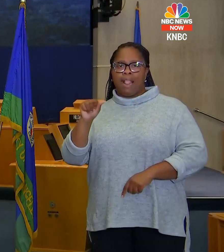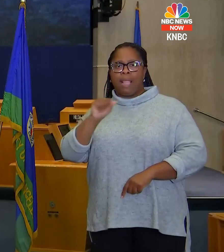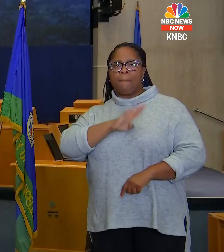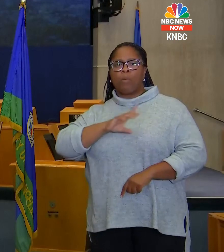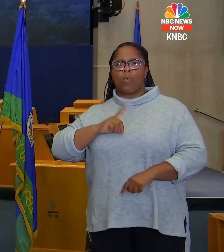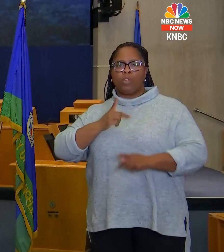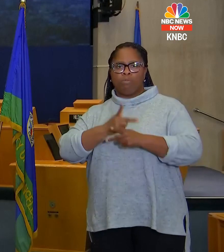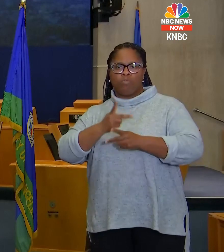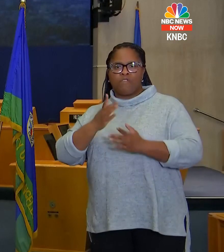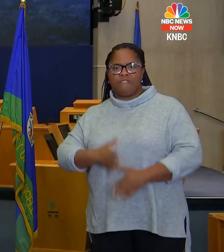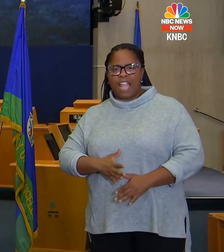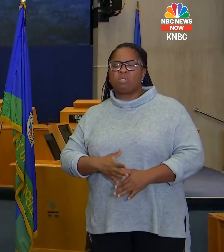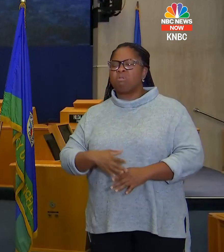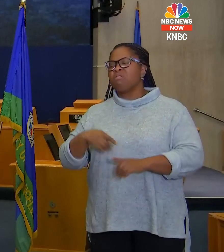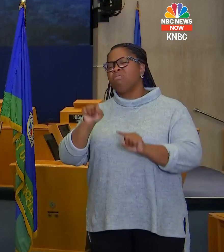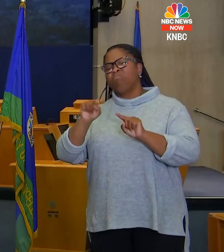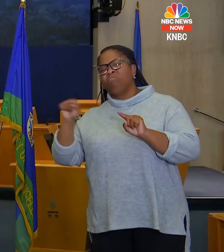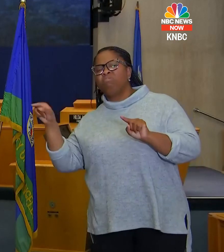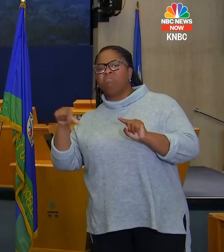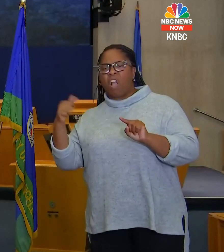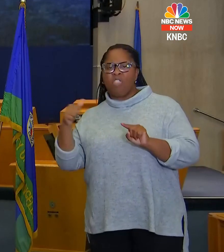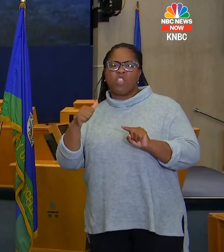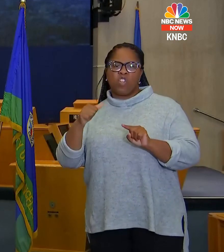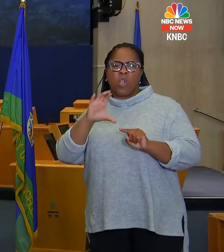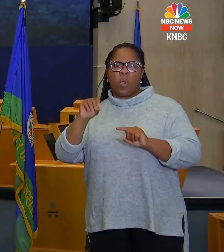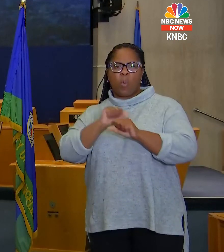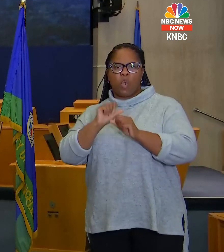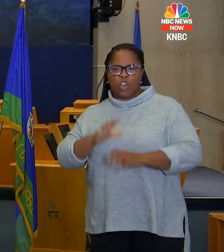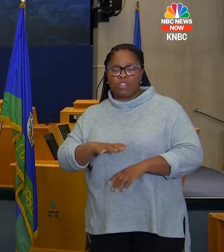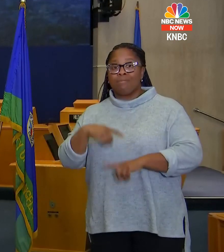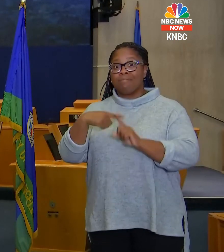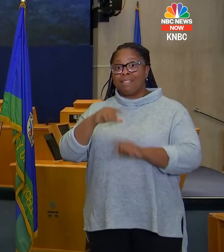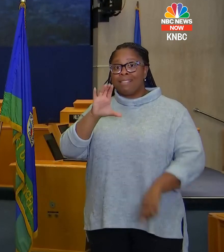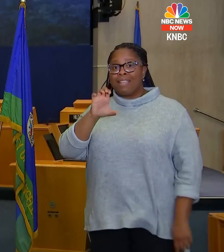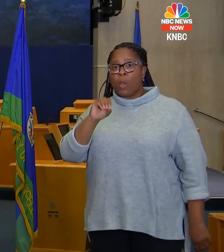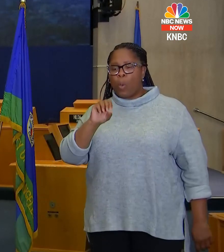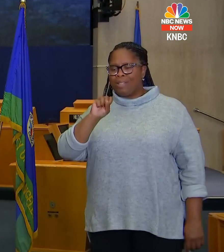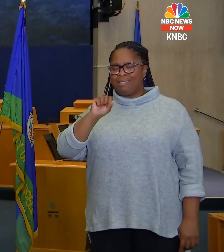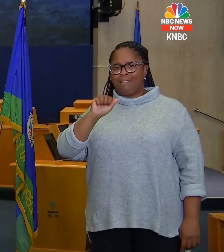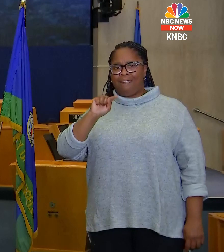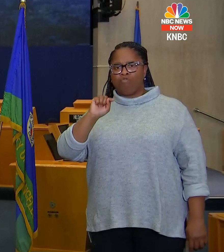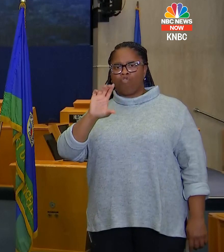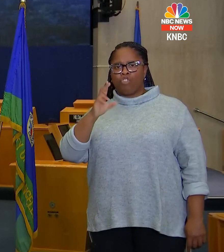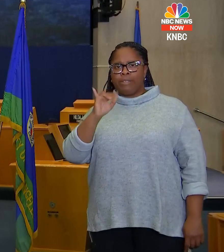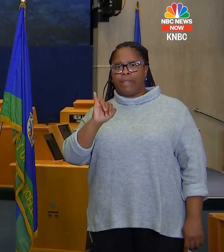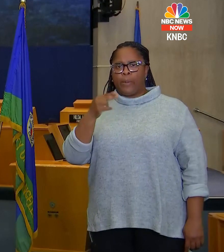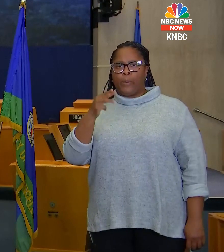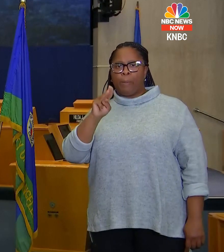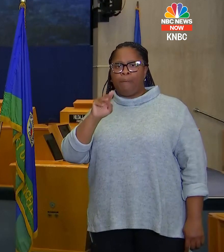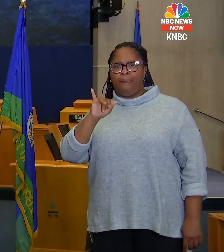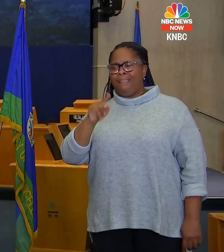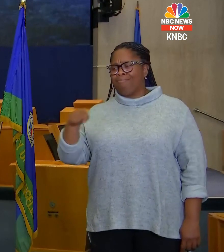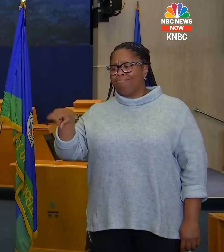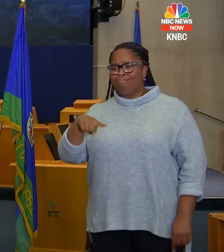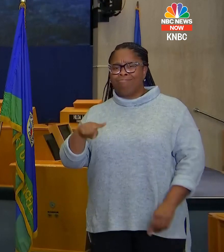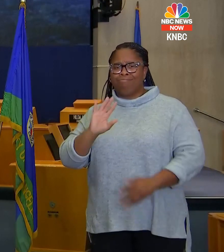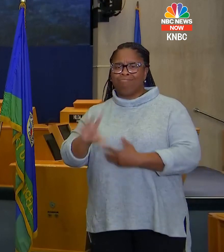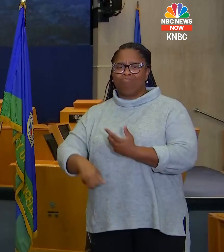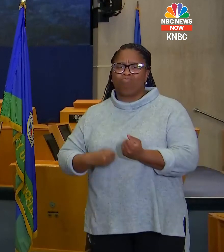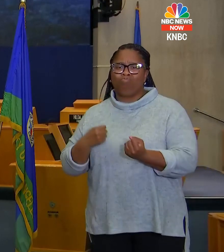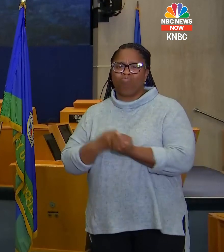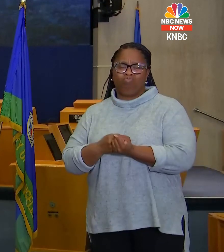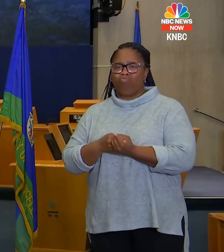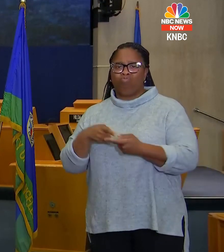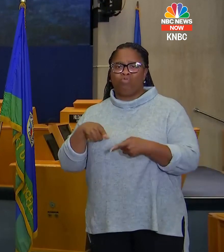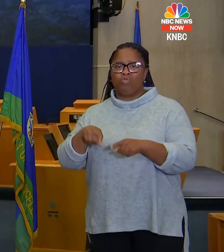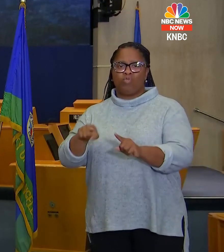Supervisors, and the rest of my colleagues on the board, and our CEO, Sachi Hamai, who have all been strong allies in this effort, as we also